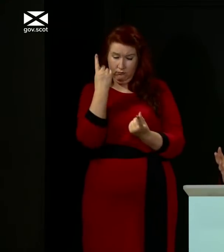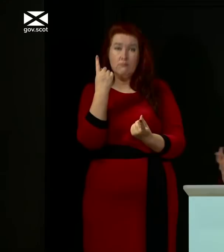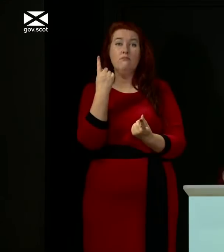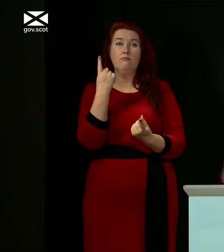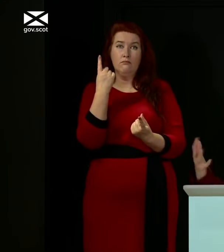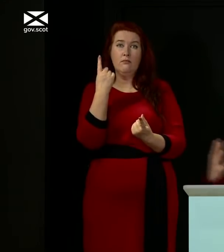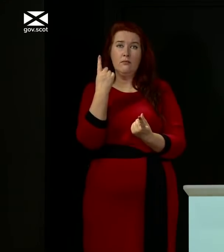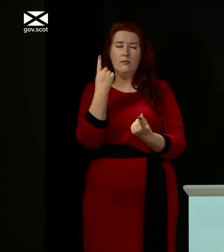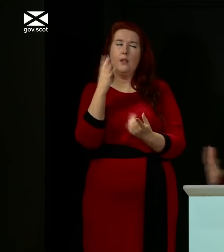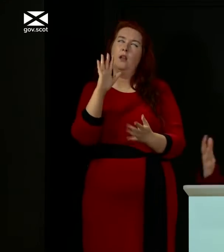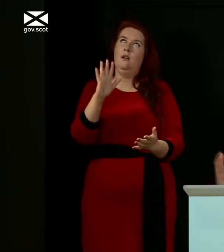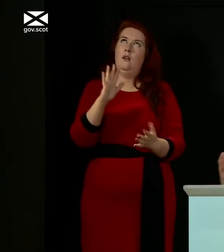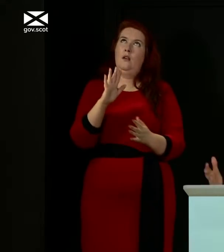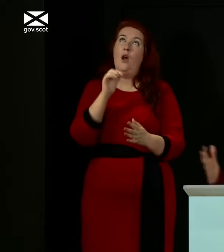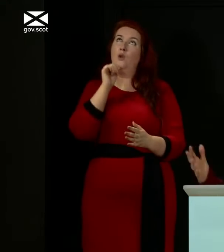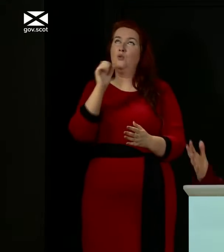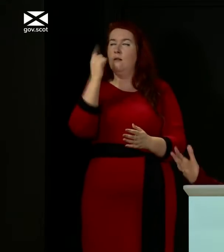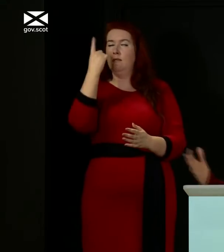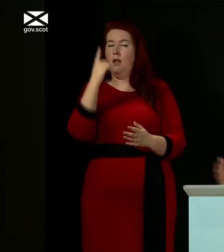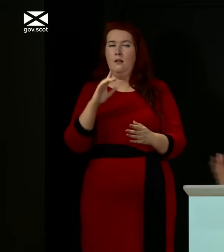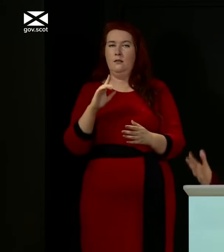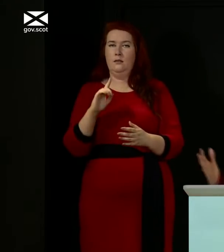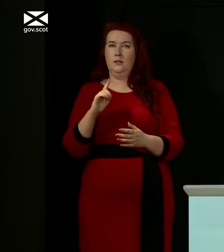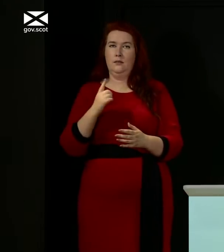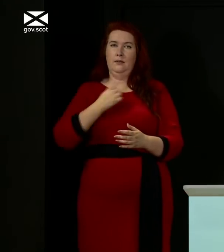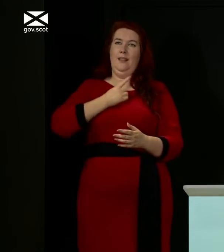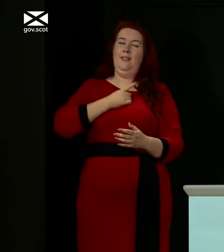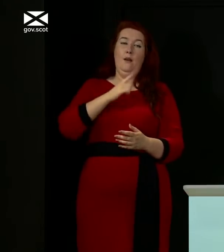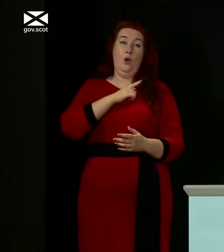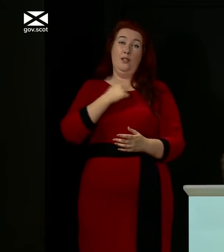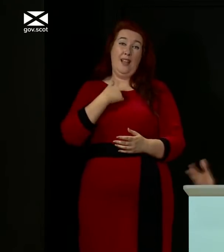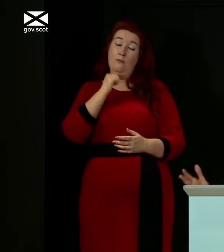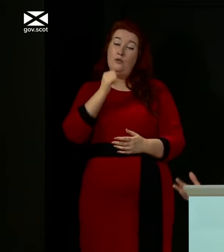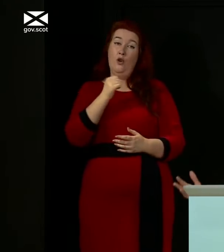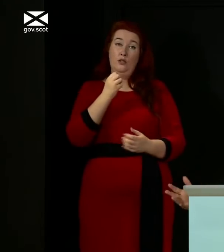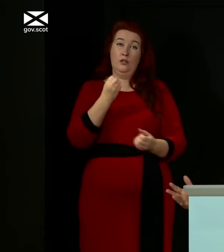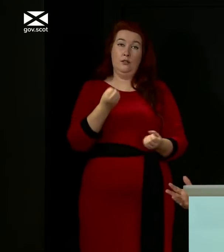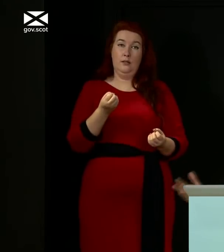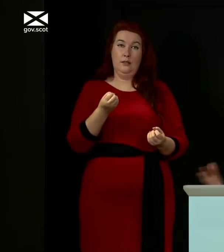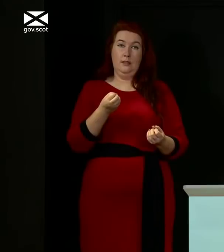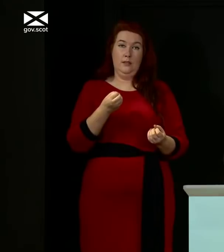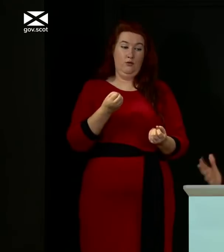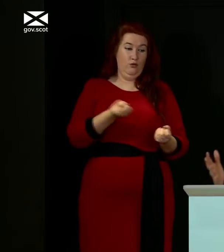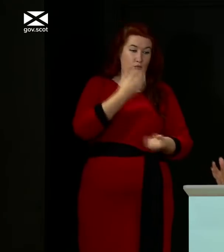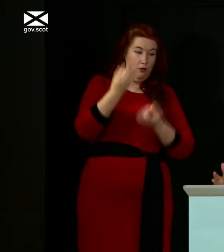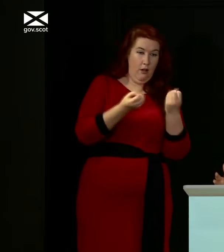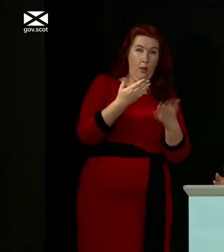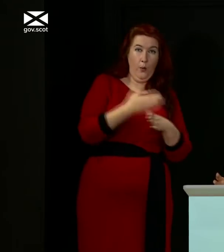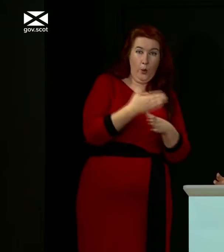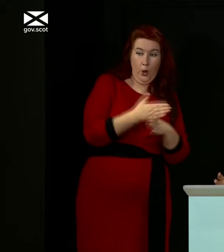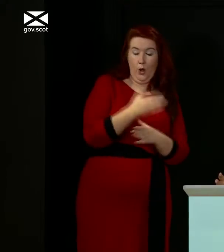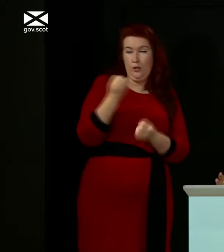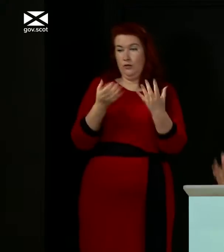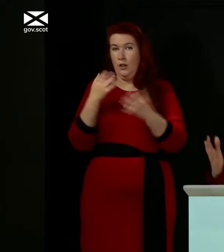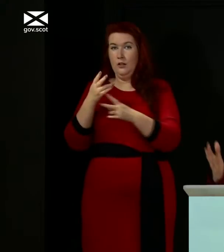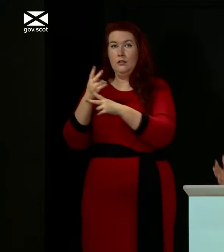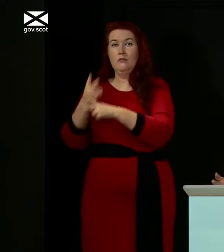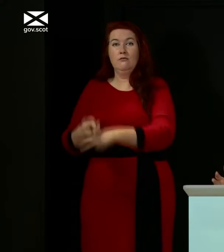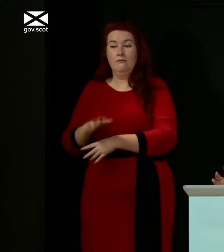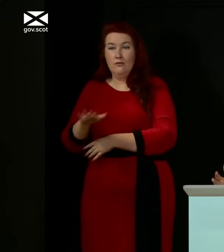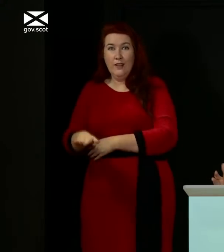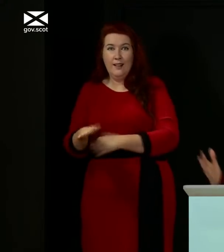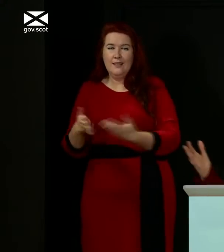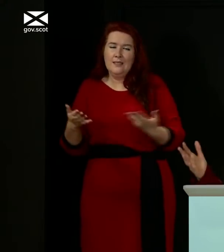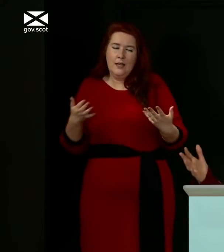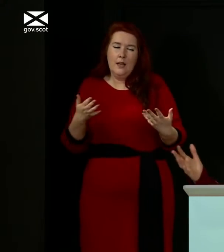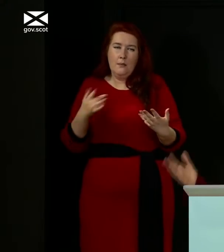the. Well, I don't understand it firsthand because I'm not in the position of juggling work with childcare, so I can't pretend to understand it. But I know